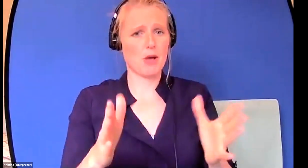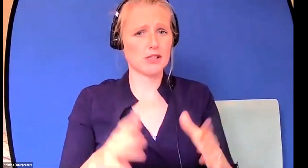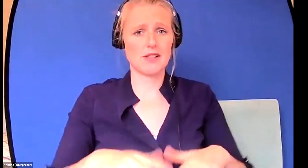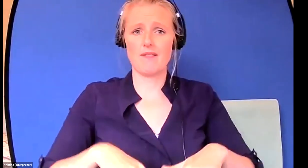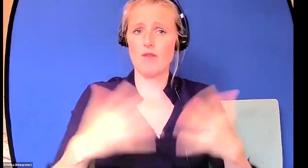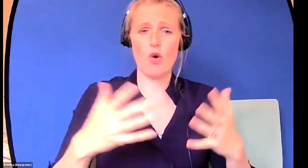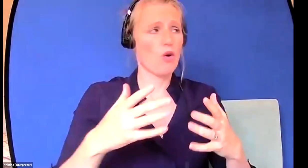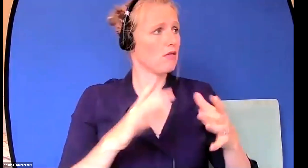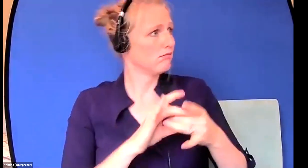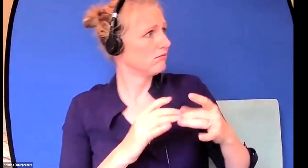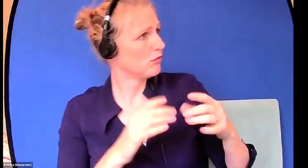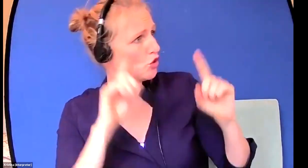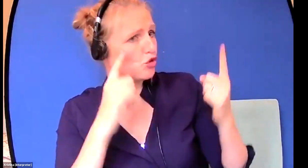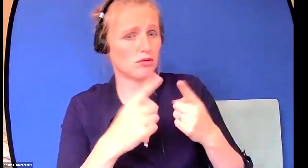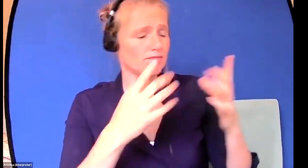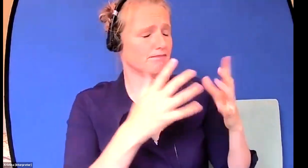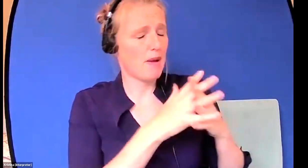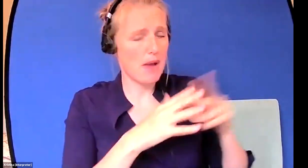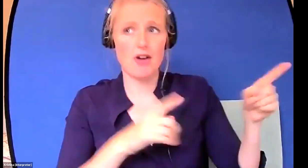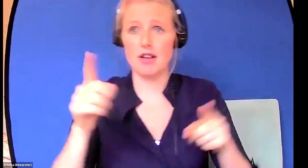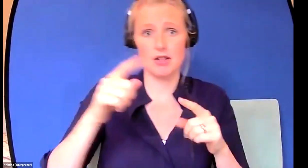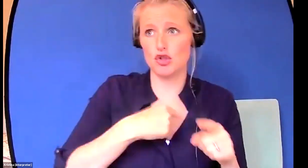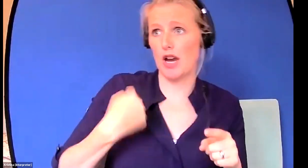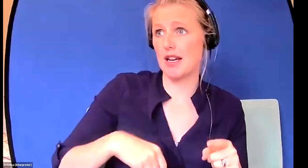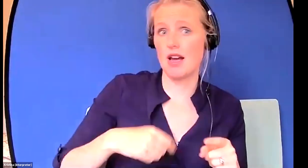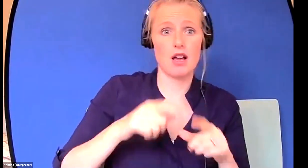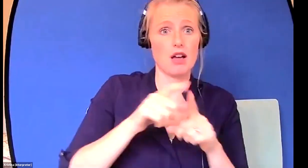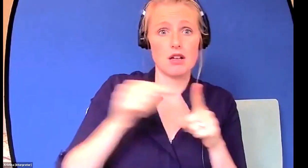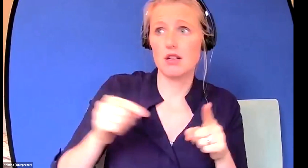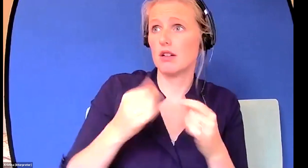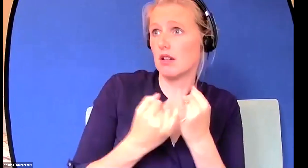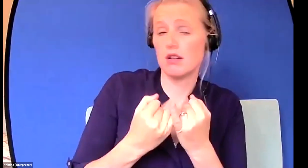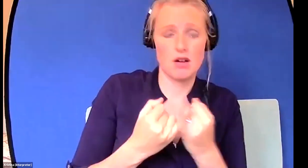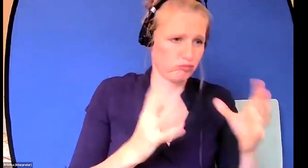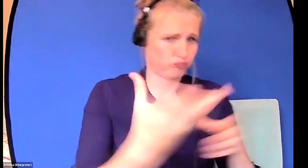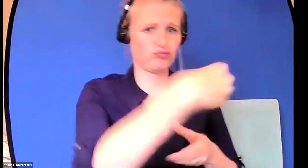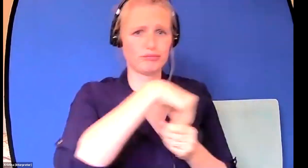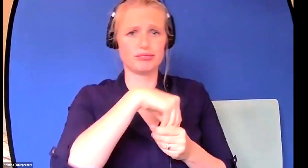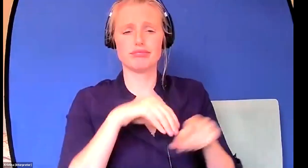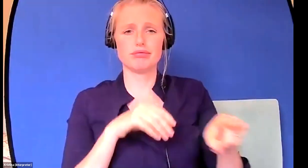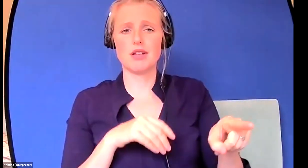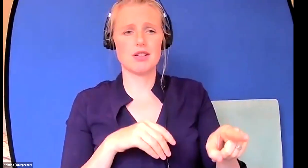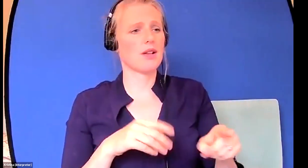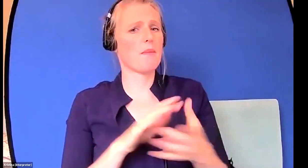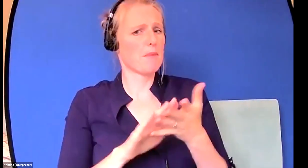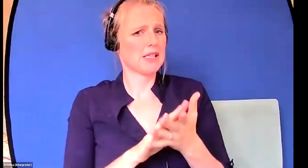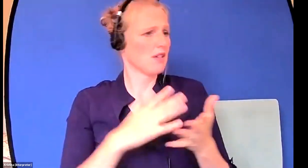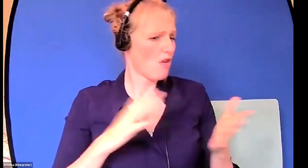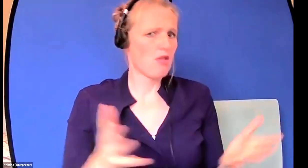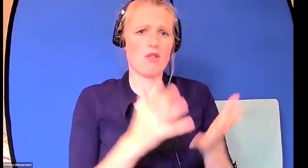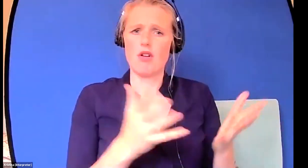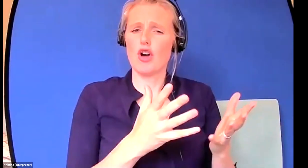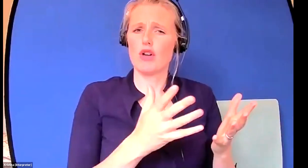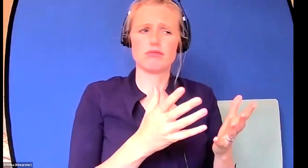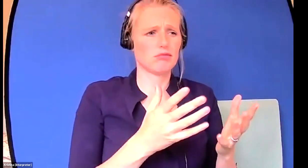the US and with China. But at the same time as talking up the creative industries, the Conservatives were